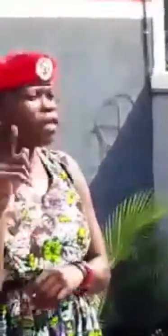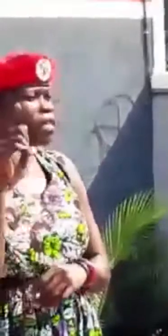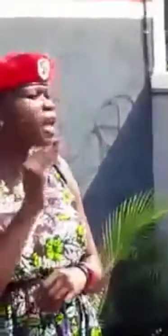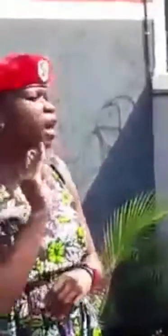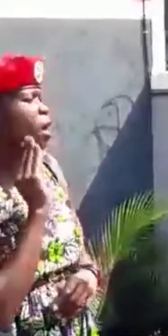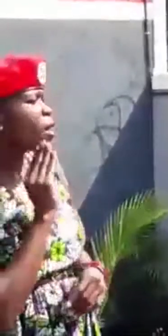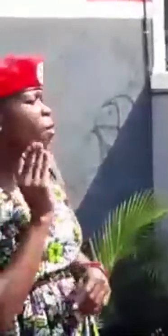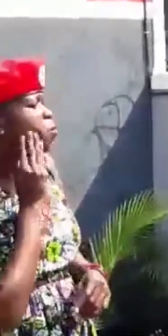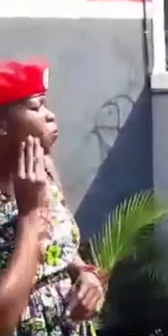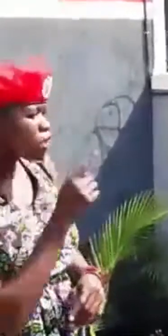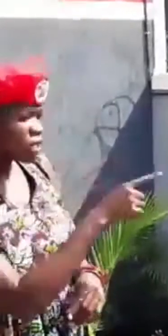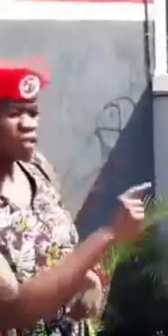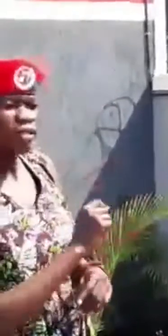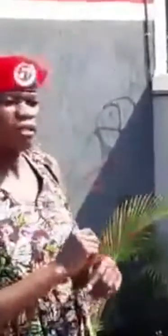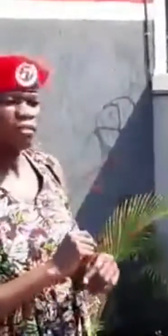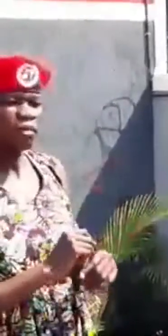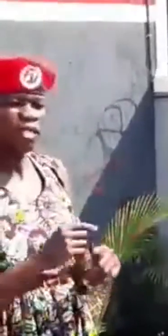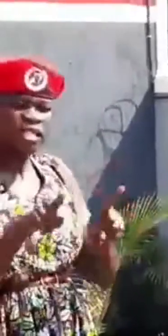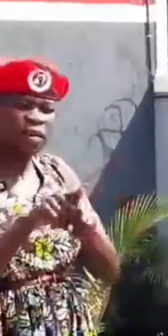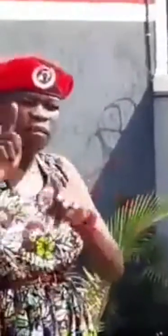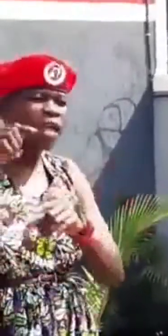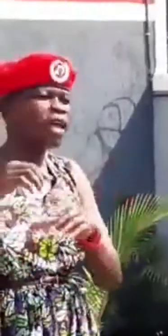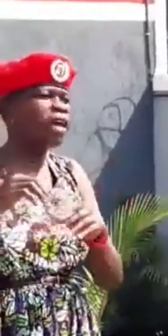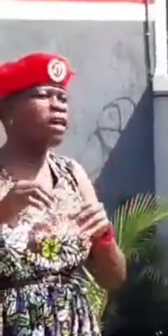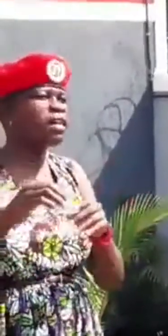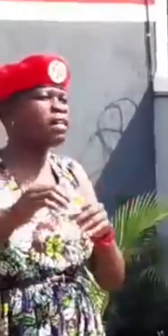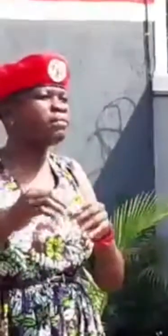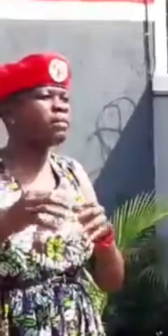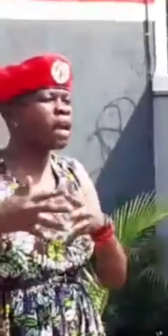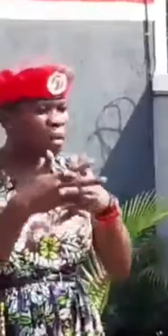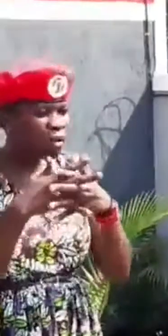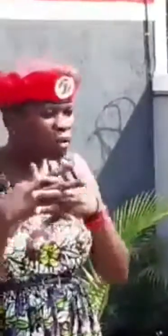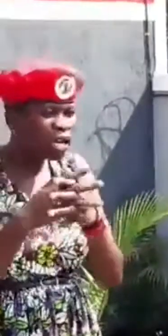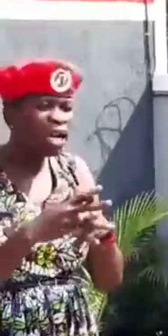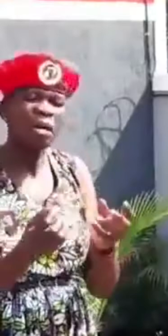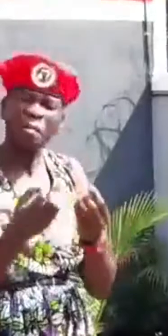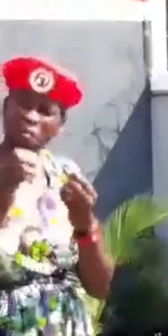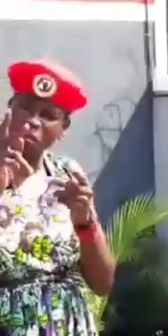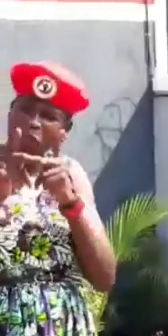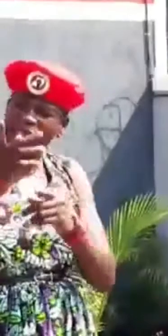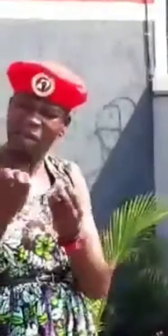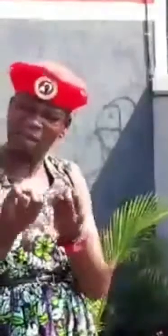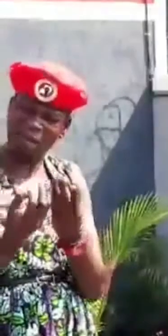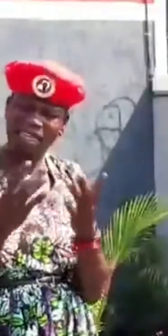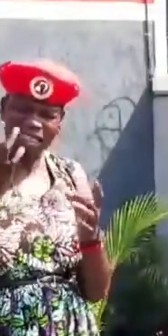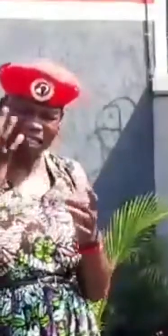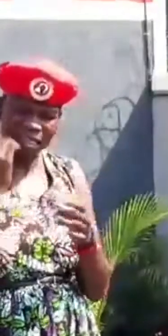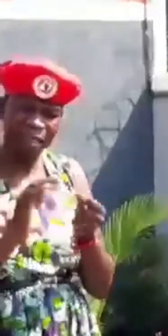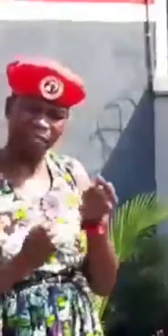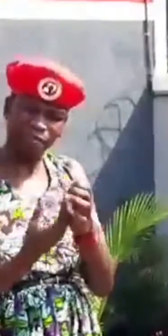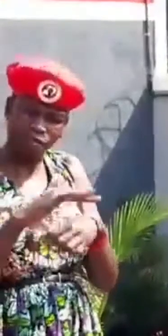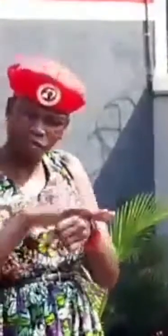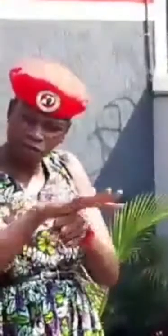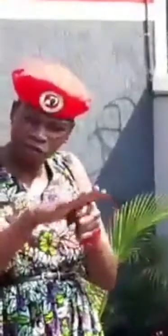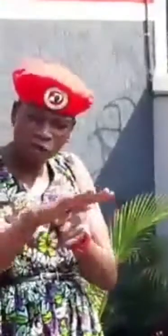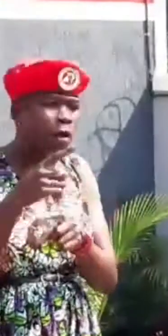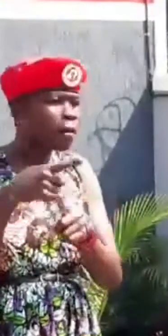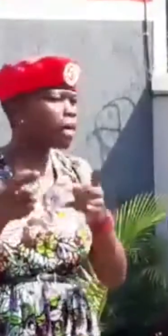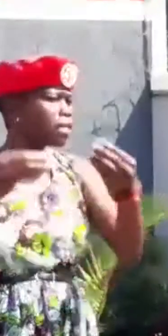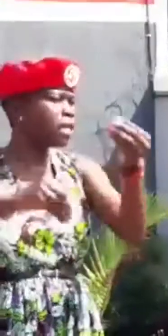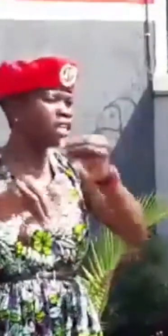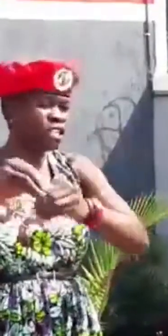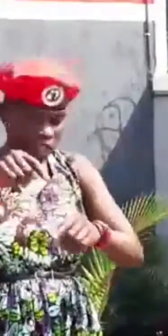right now, in America, a place that is much more affected by the COVID-19 pandemic, is having